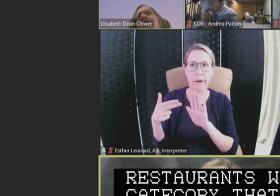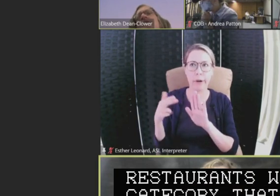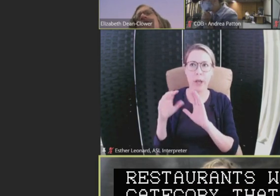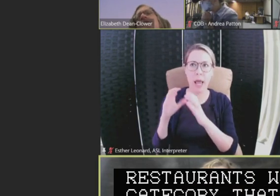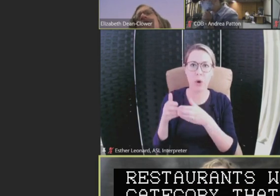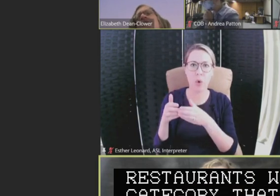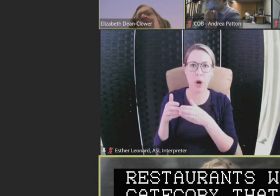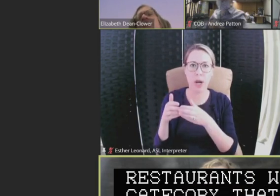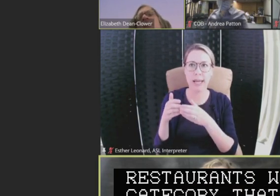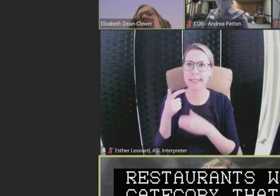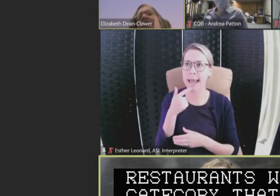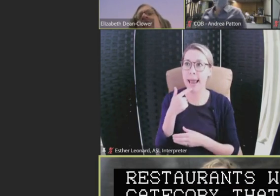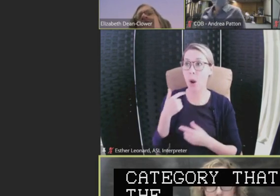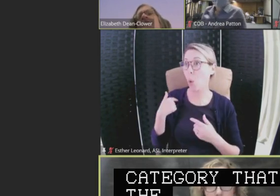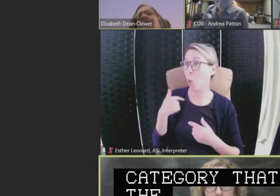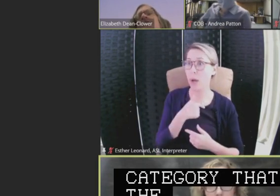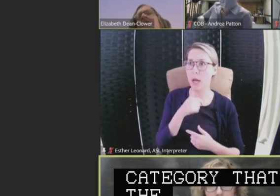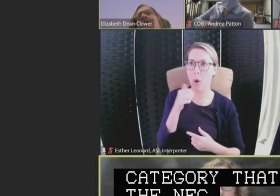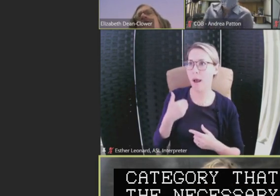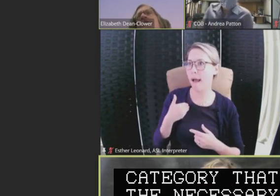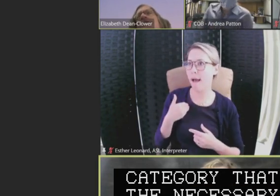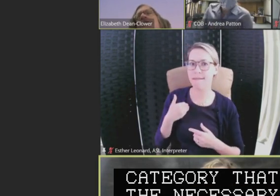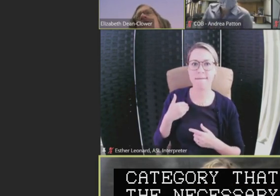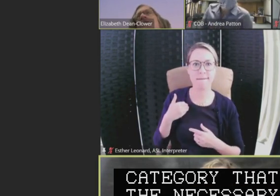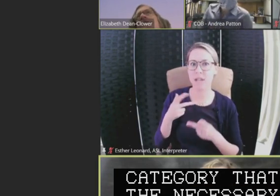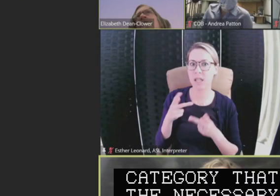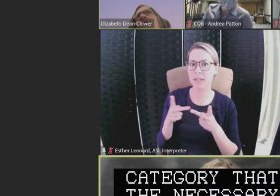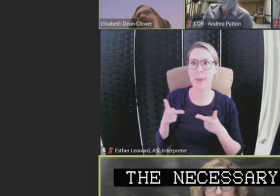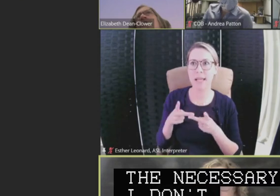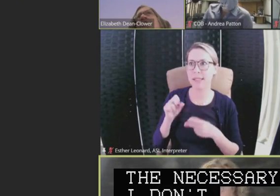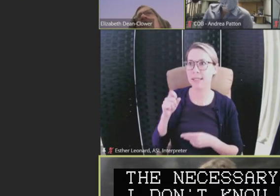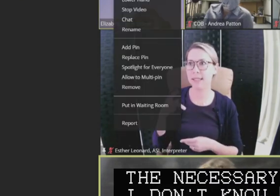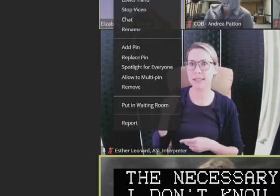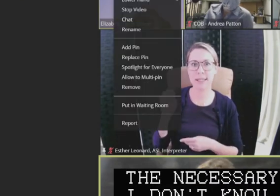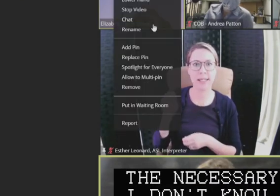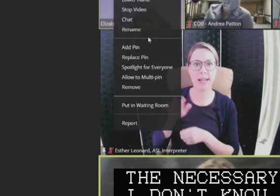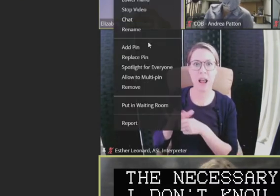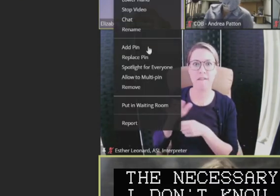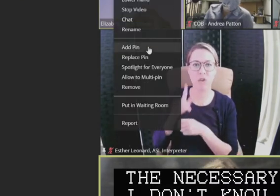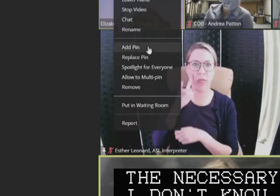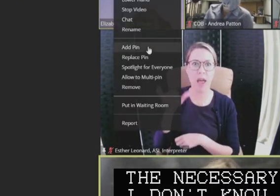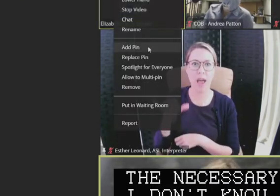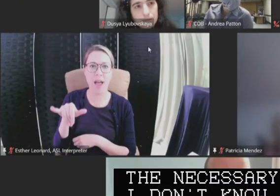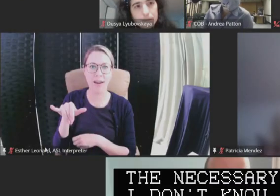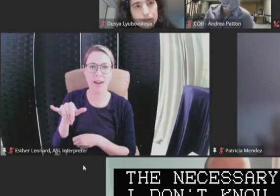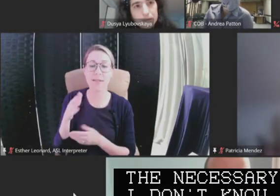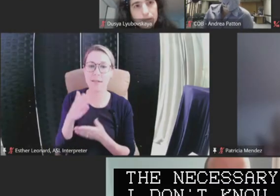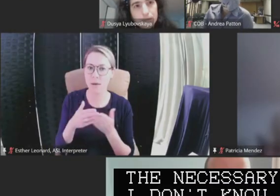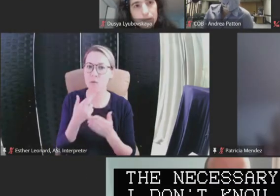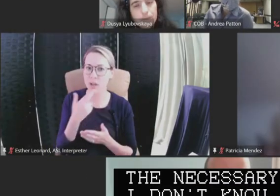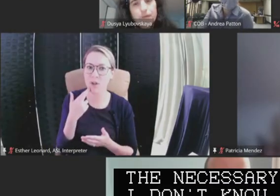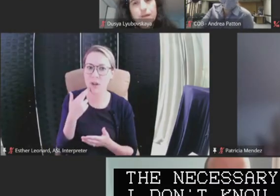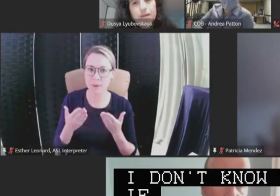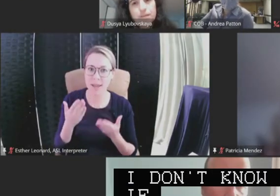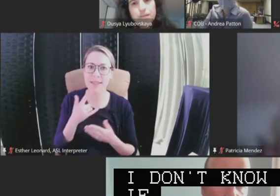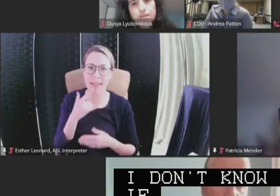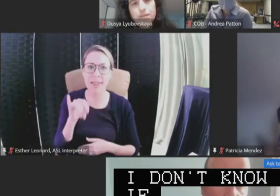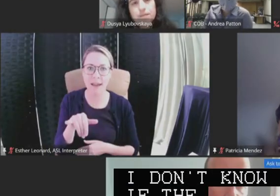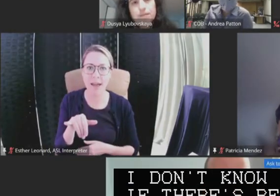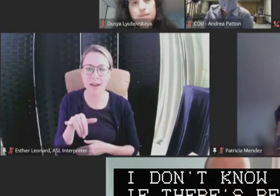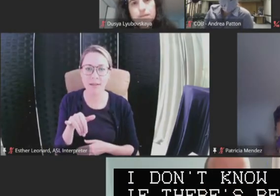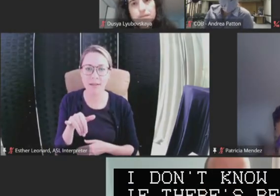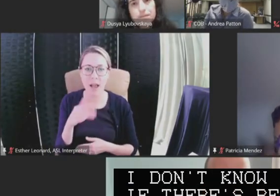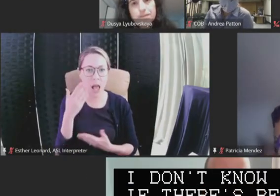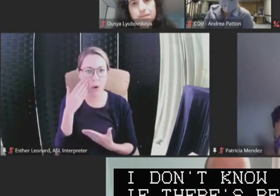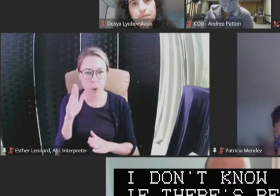necessary spacing. And I don't know if there's any, if there's been any survey or if we